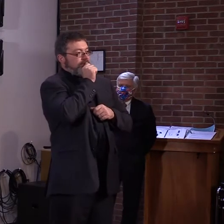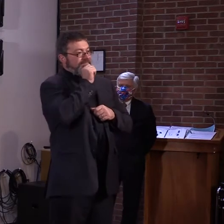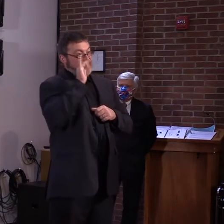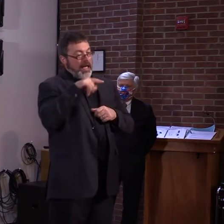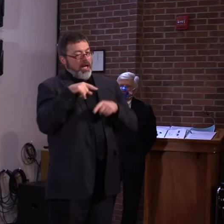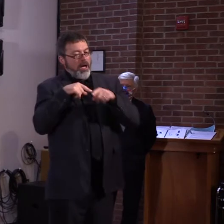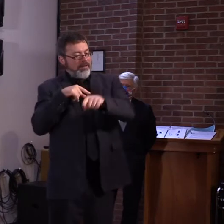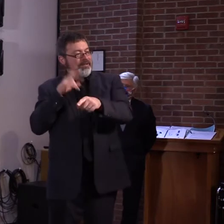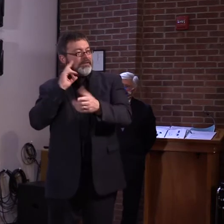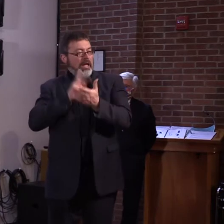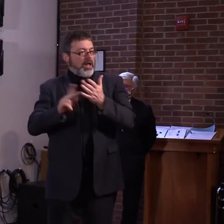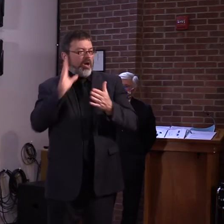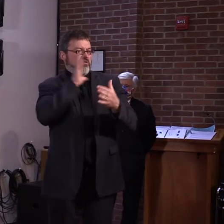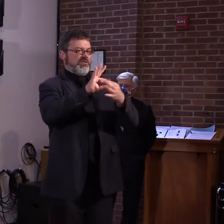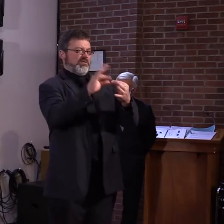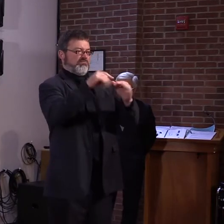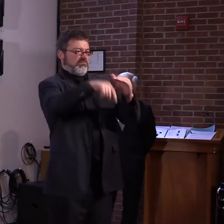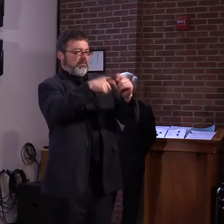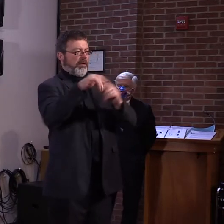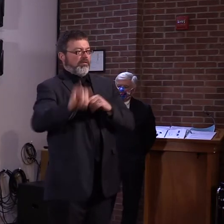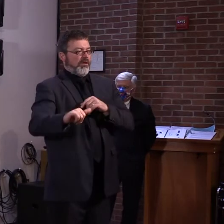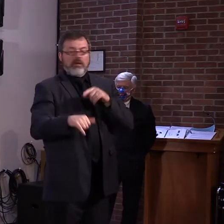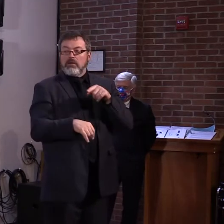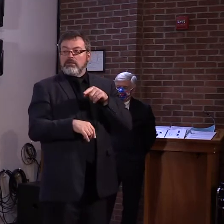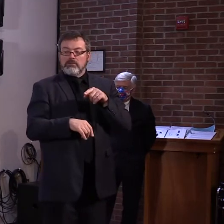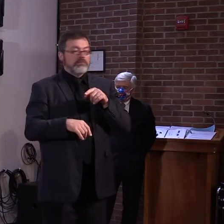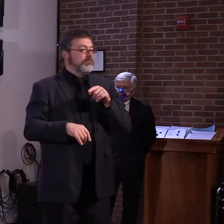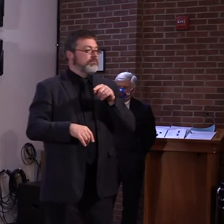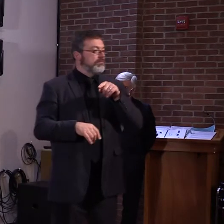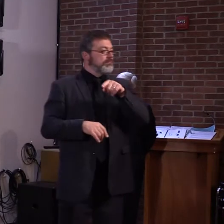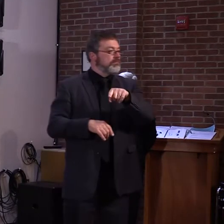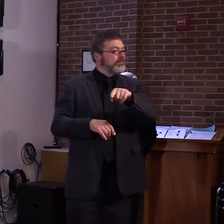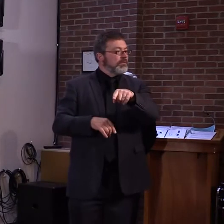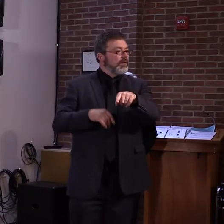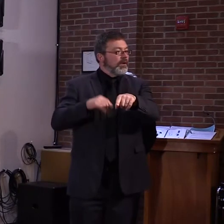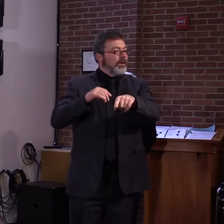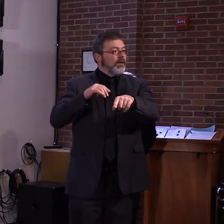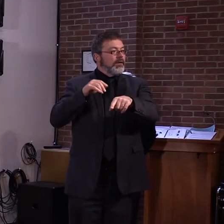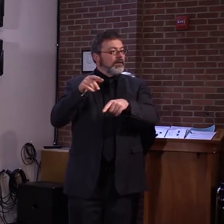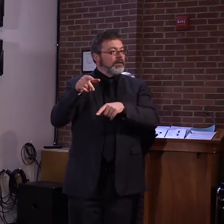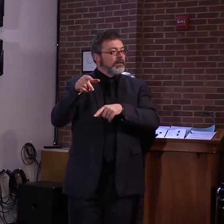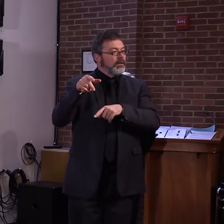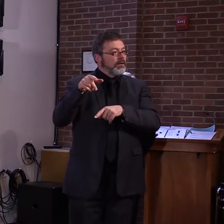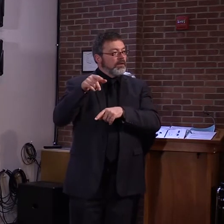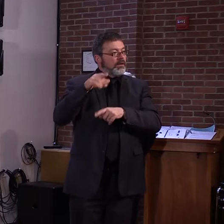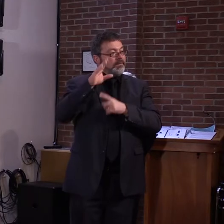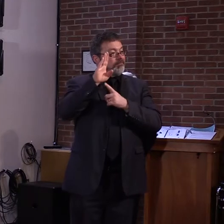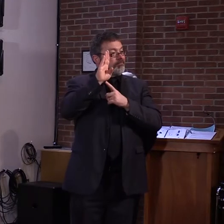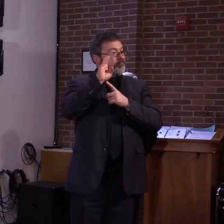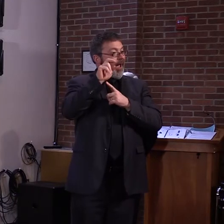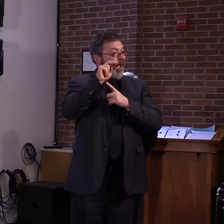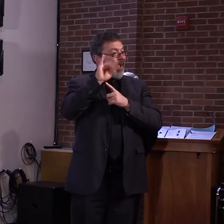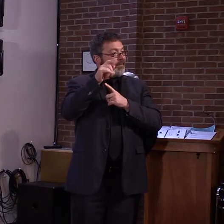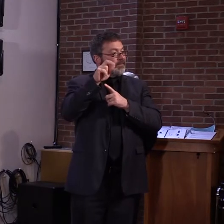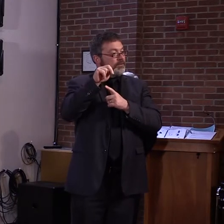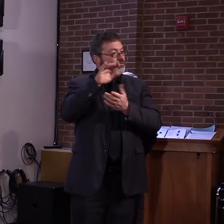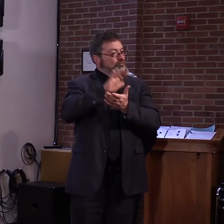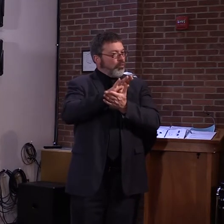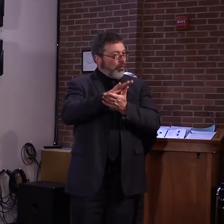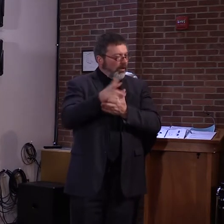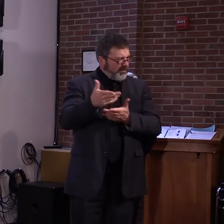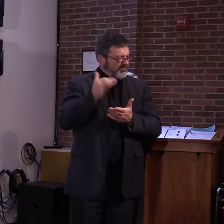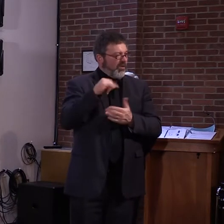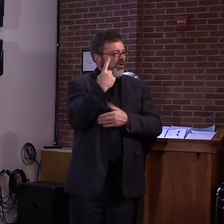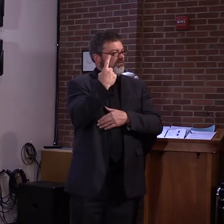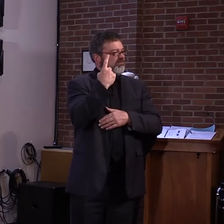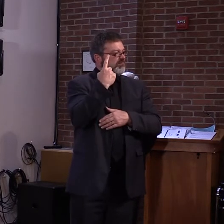that. So okay. Again, it's another case of, you know, sometimes the state does start is transparent, sometimes